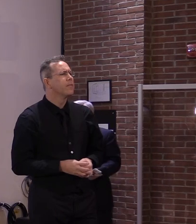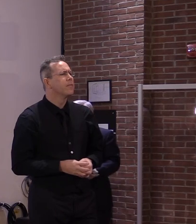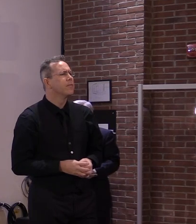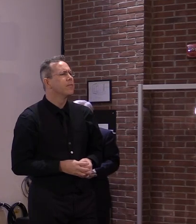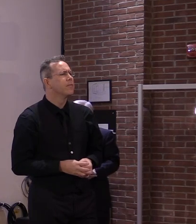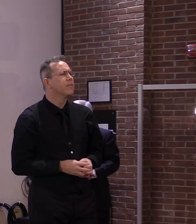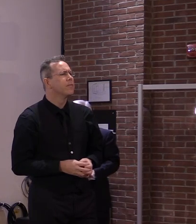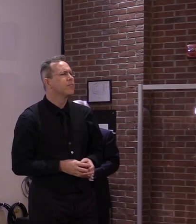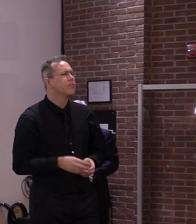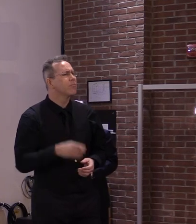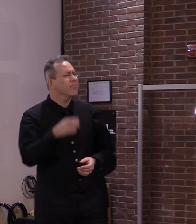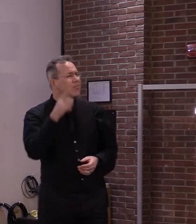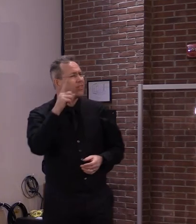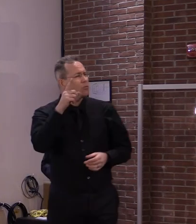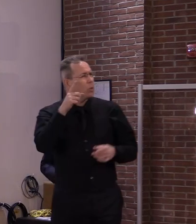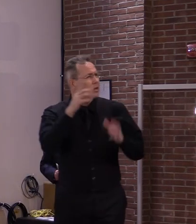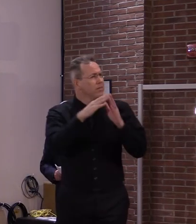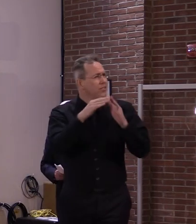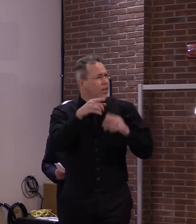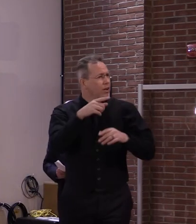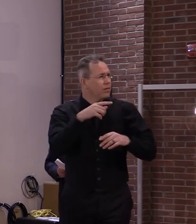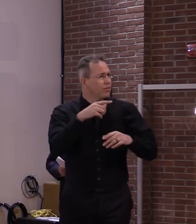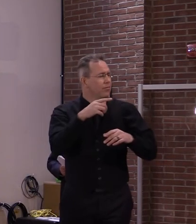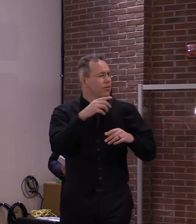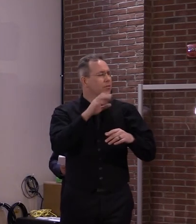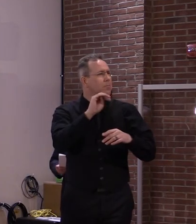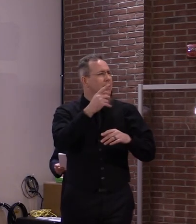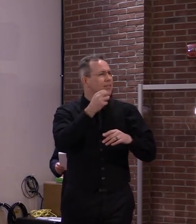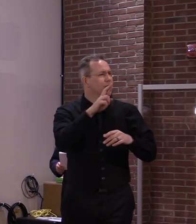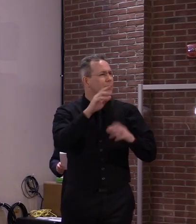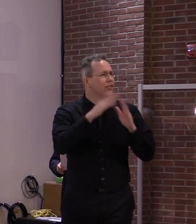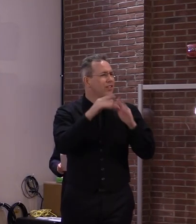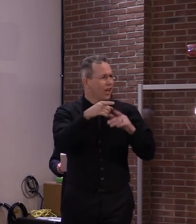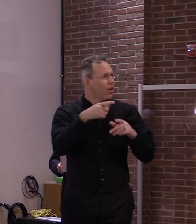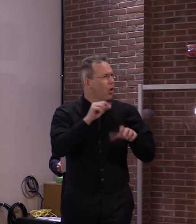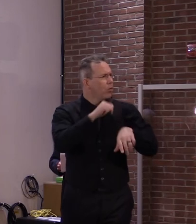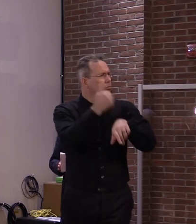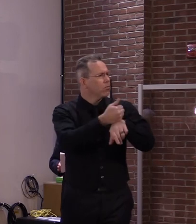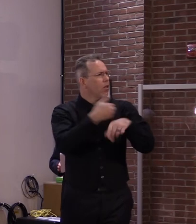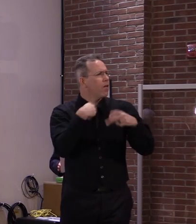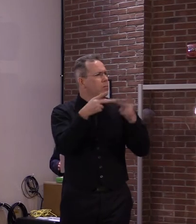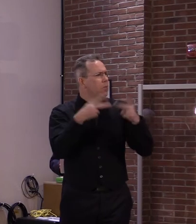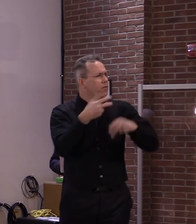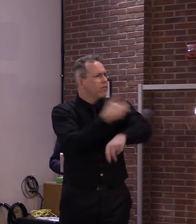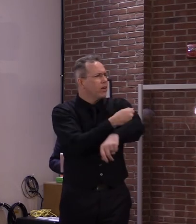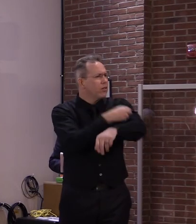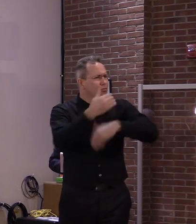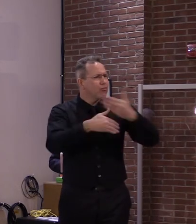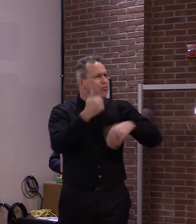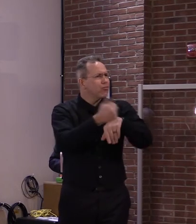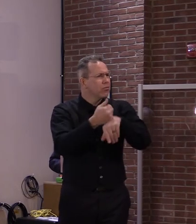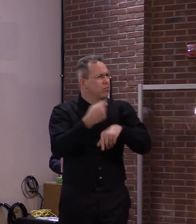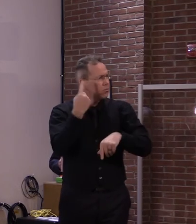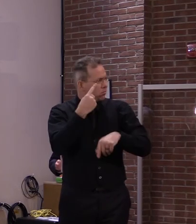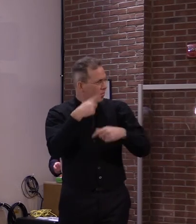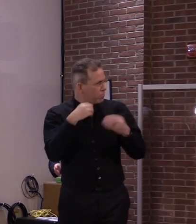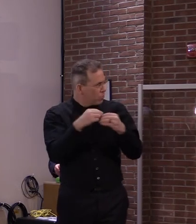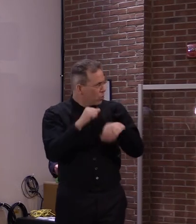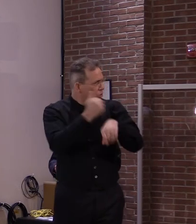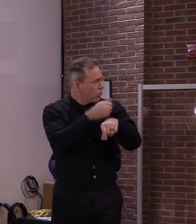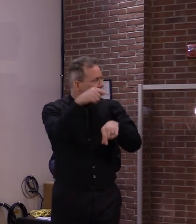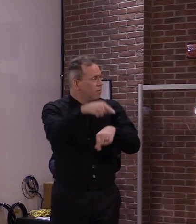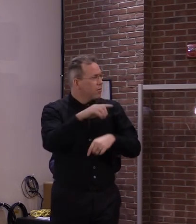addition to the main one being done at the by the s at the former uh southern vermont college